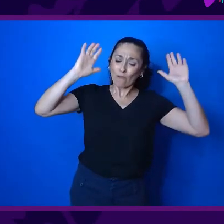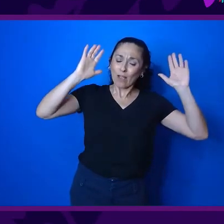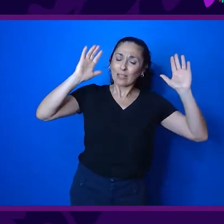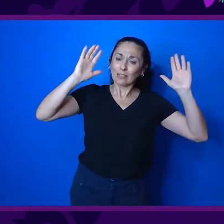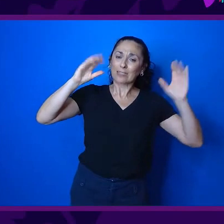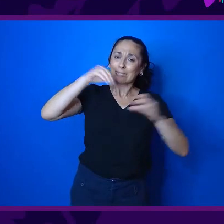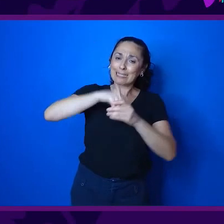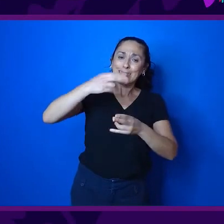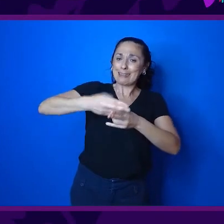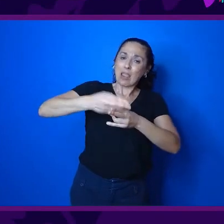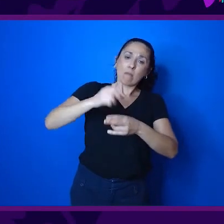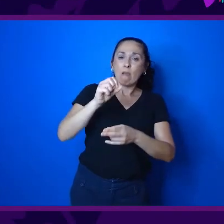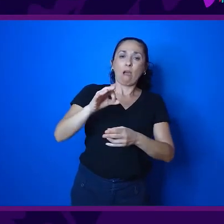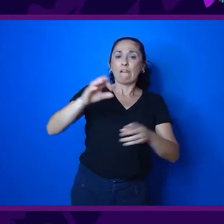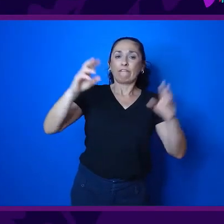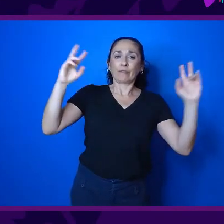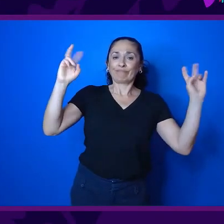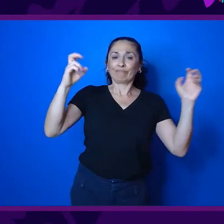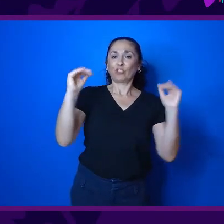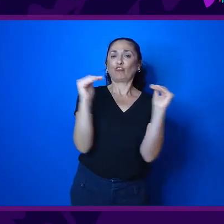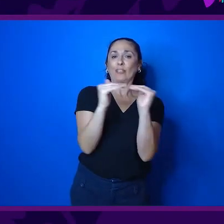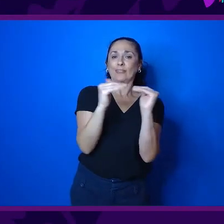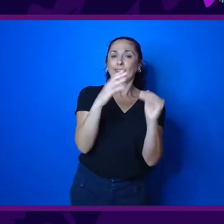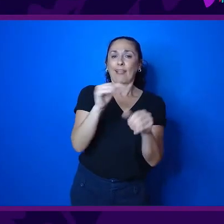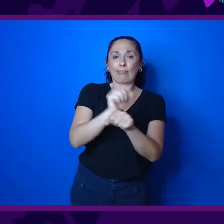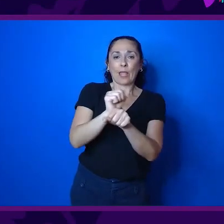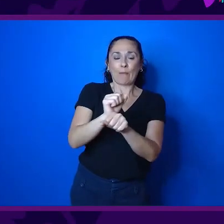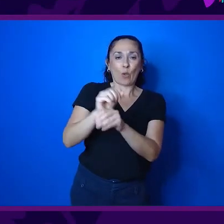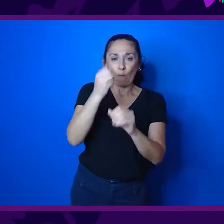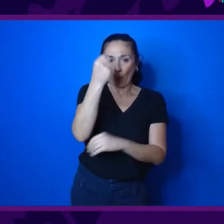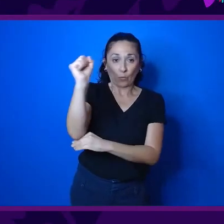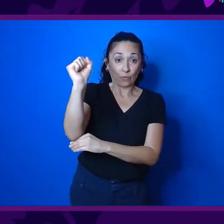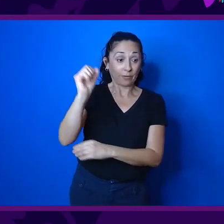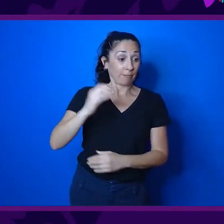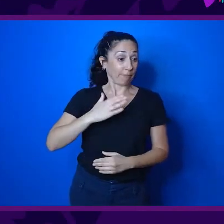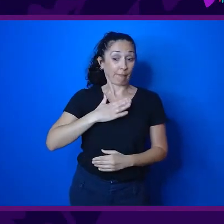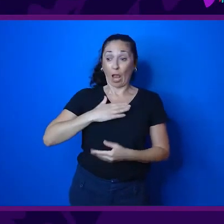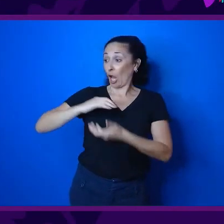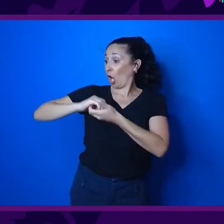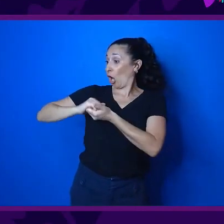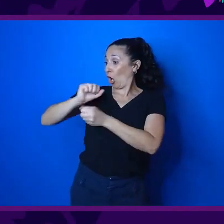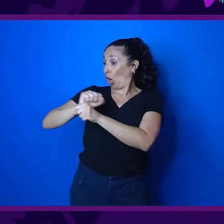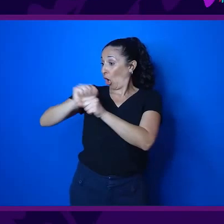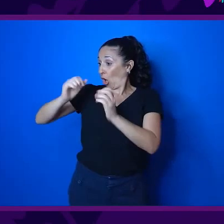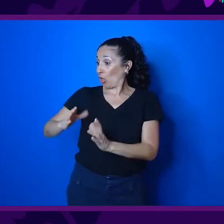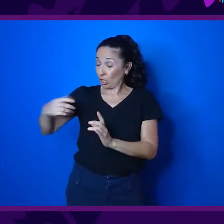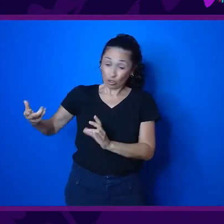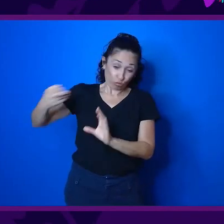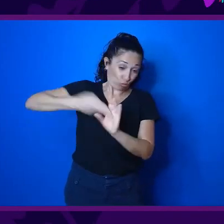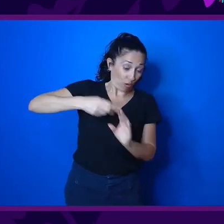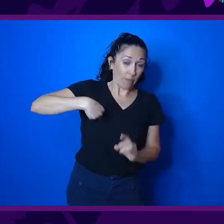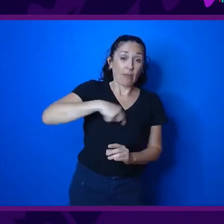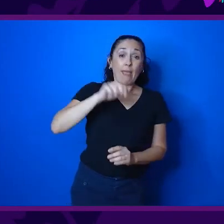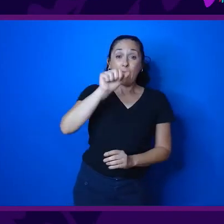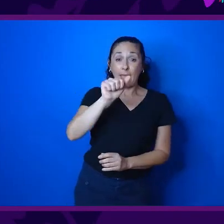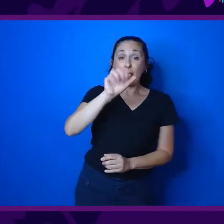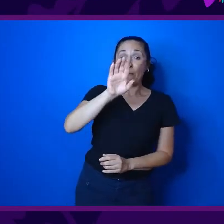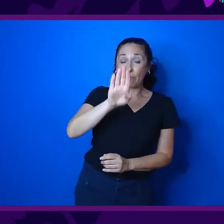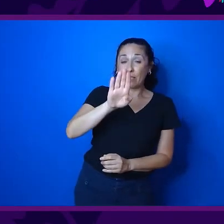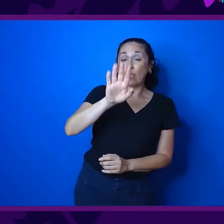labor movement. Thus, my colleagues joined me in authoring AB